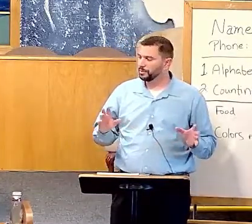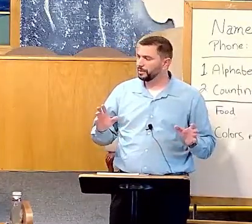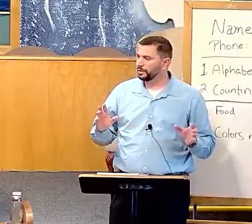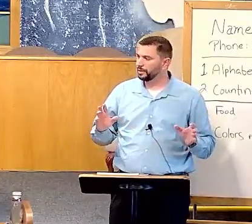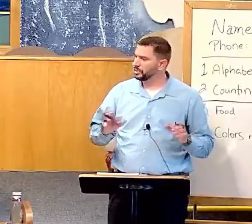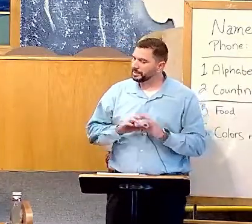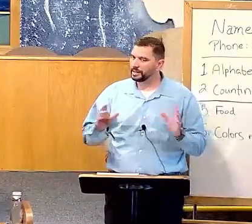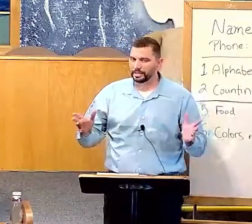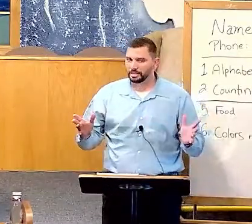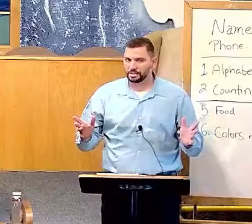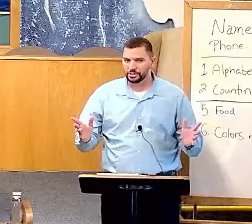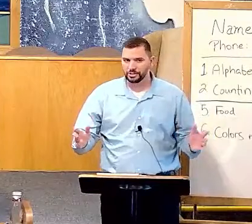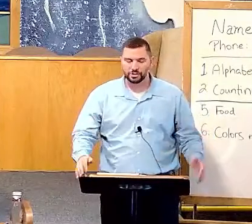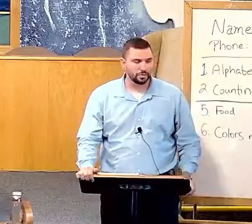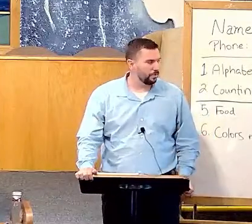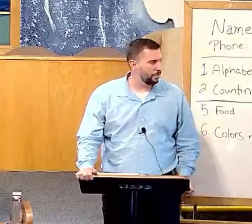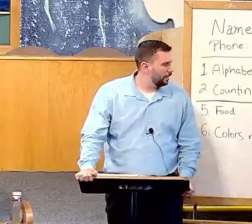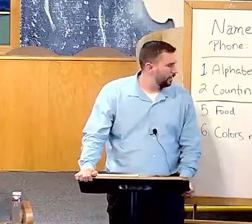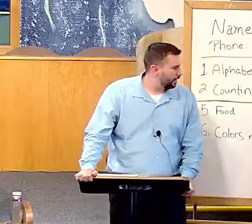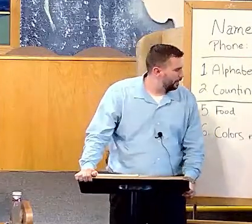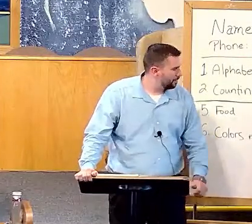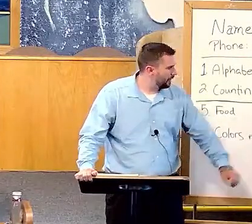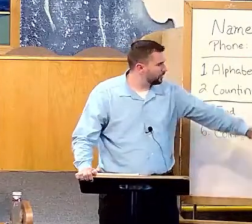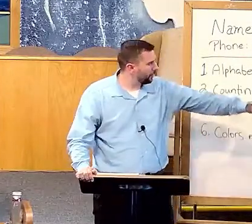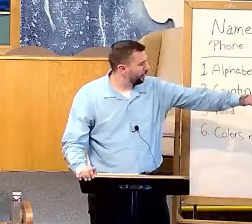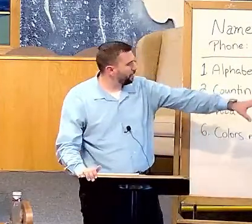It's not exact English. So anyway, so we went over that.